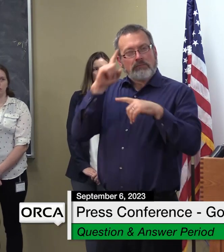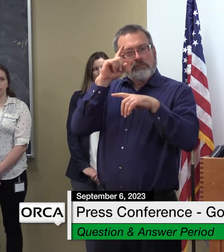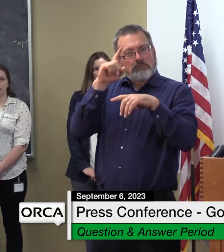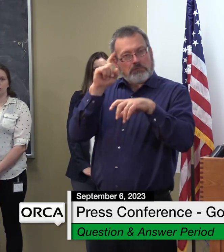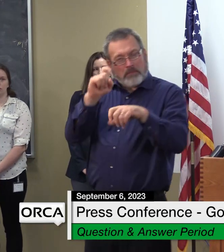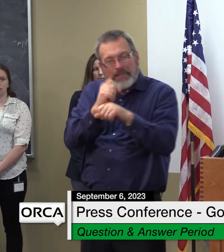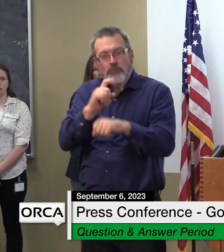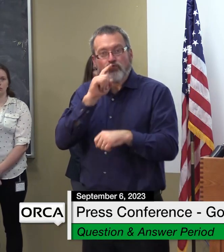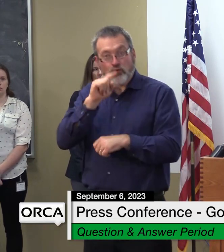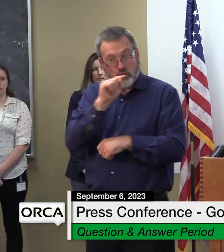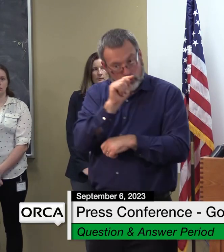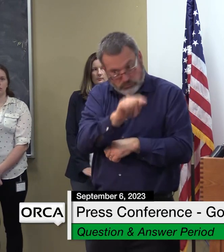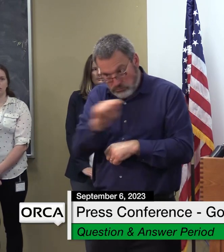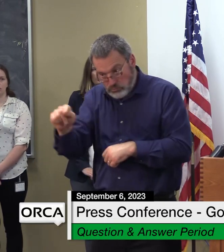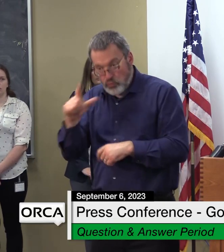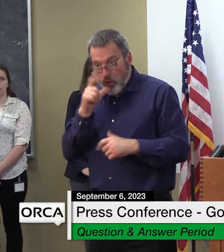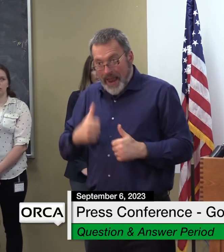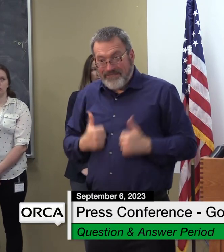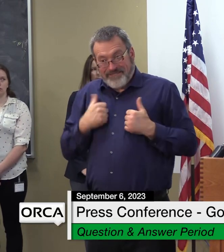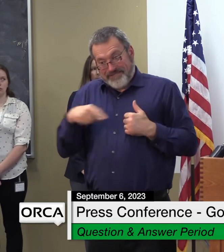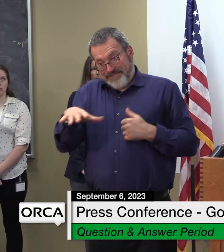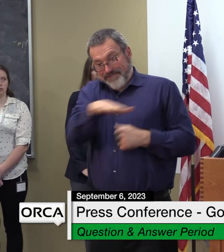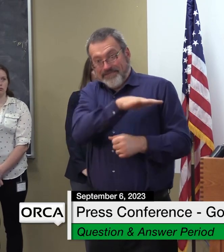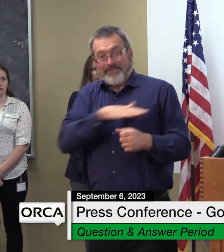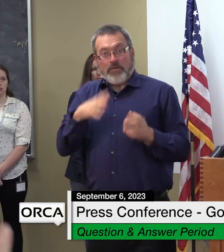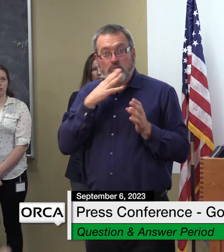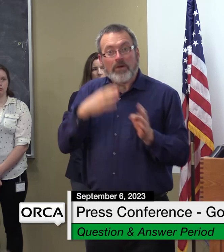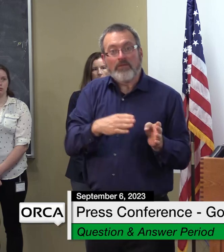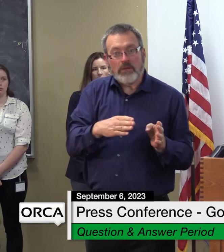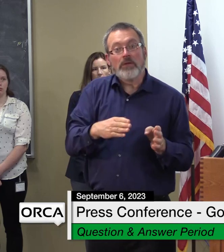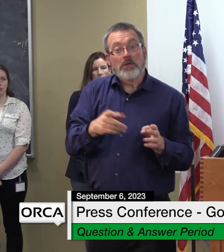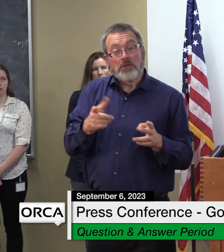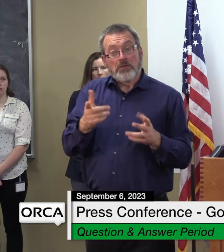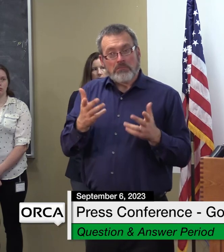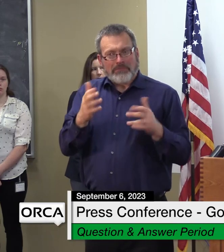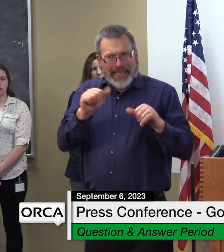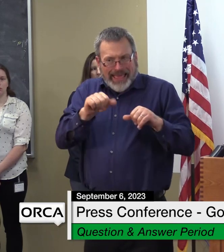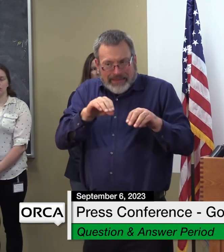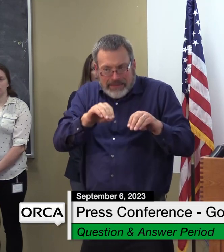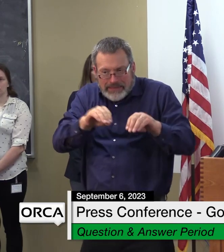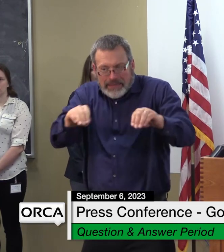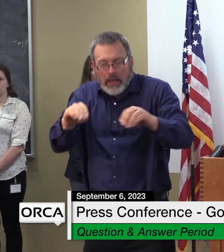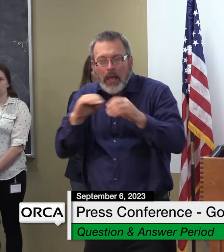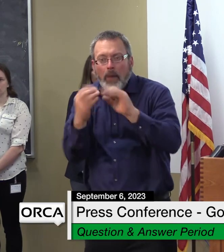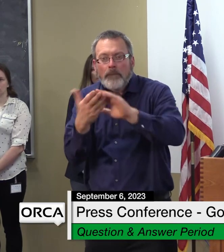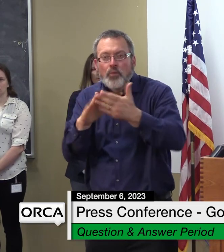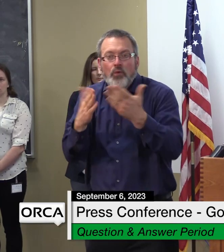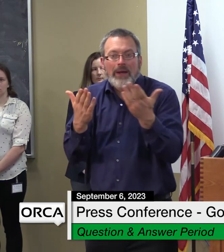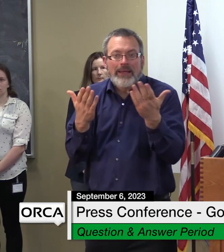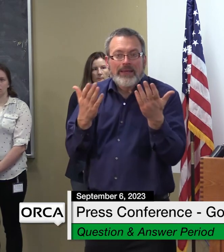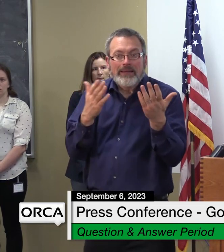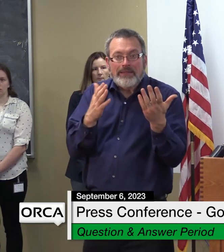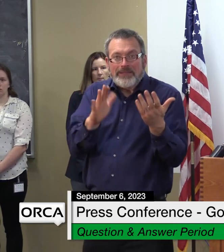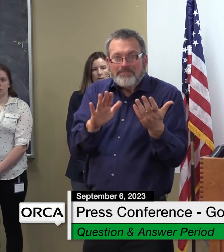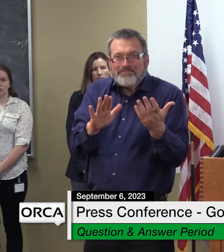in those neighborhoods are given an opportunity to stay in that area and have homes of their